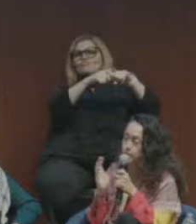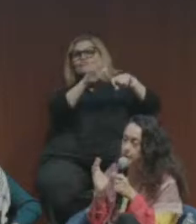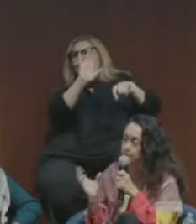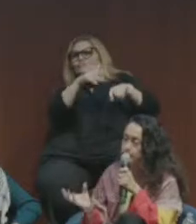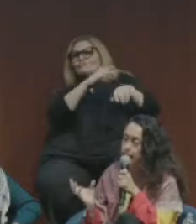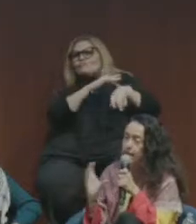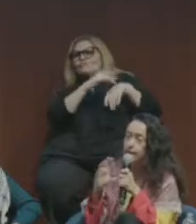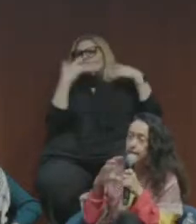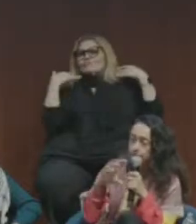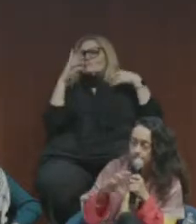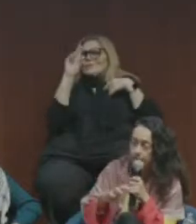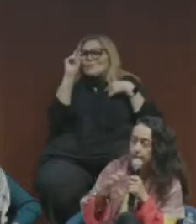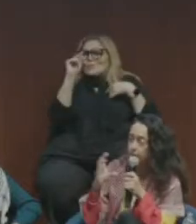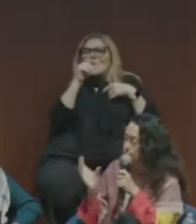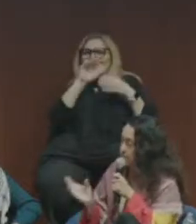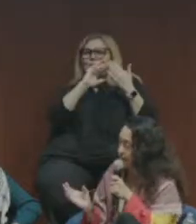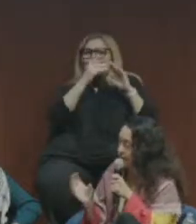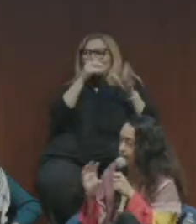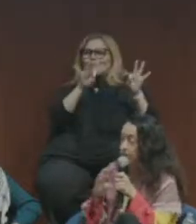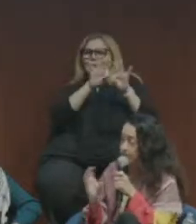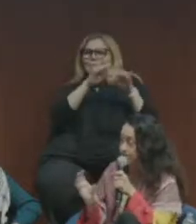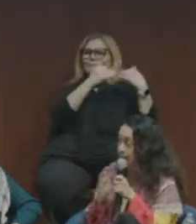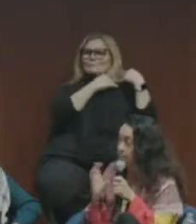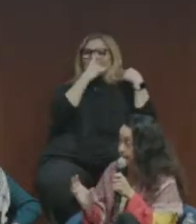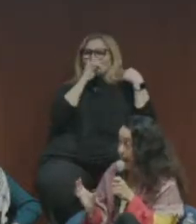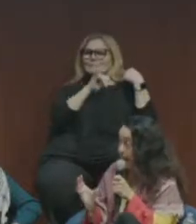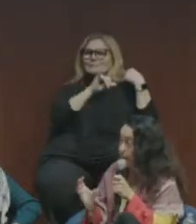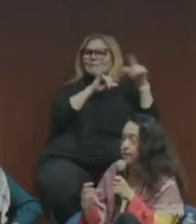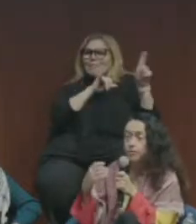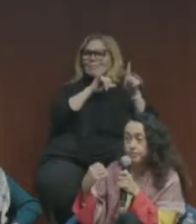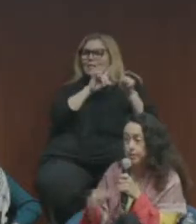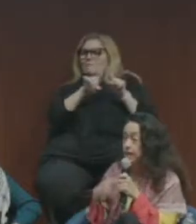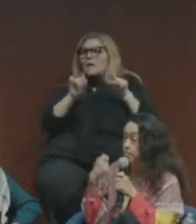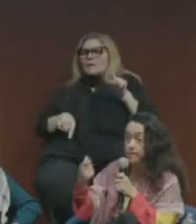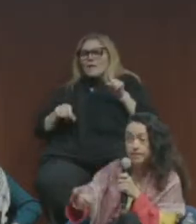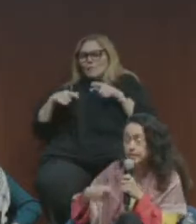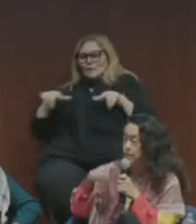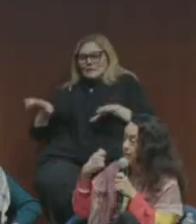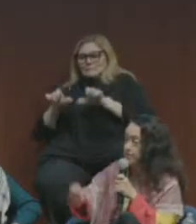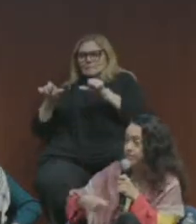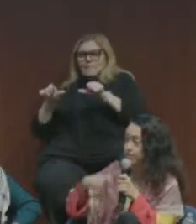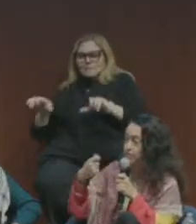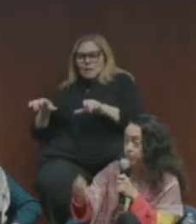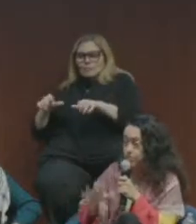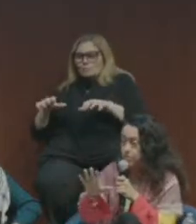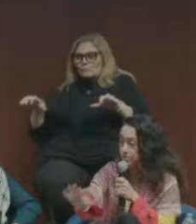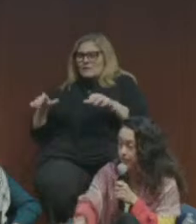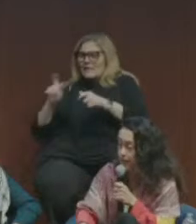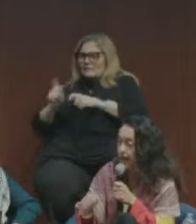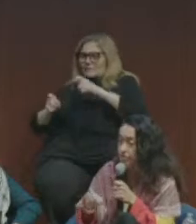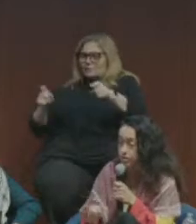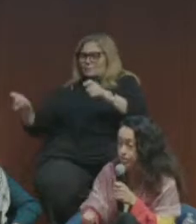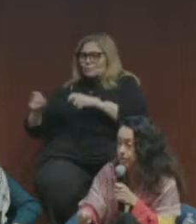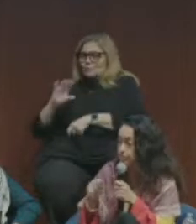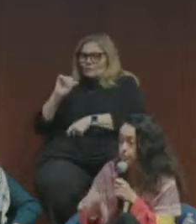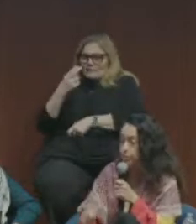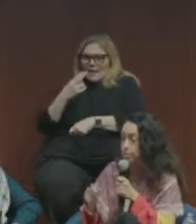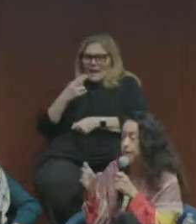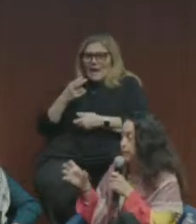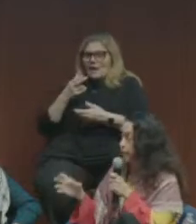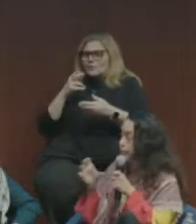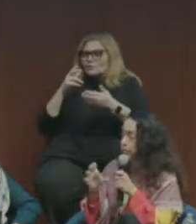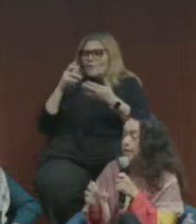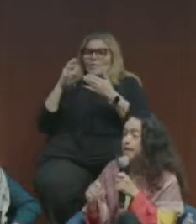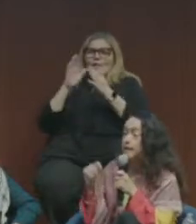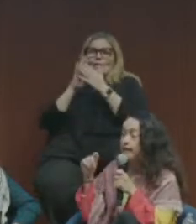do you keep that making power, taking power at the same time? So yes, we did lots of distributions of cash under people's